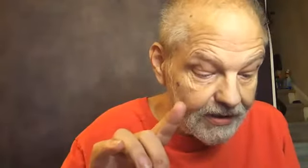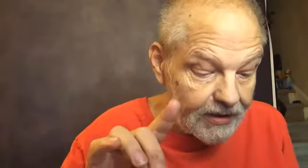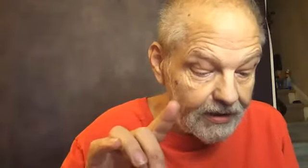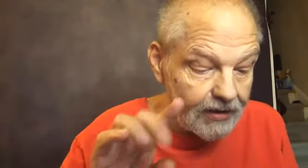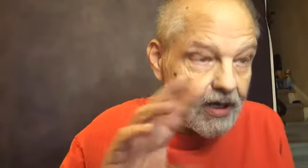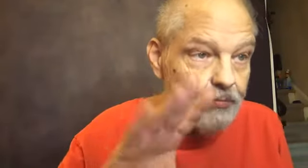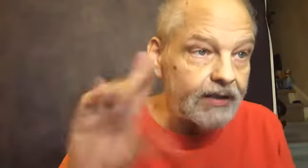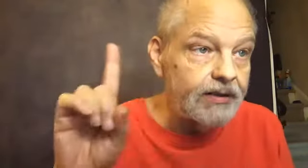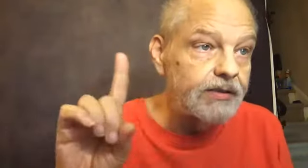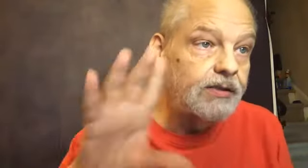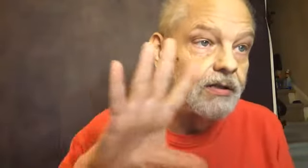CD, compact disc.